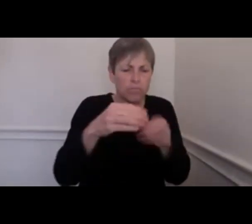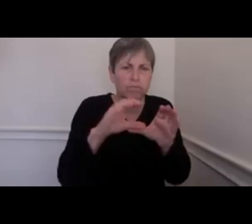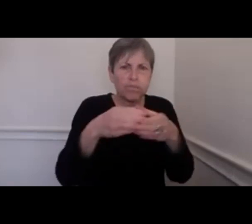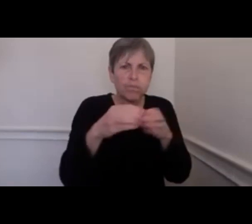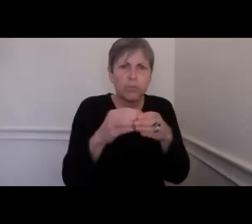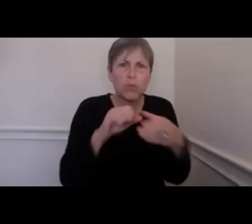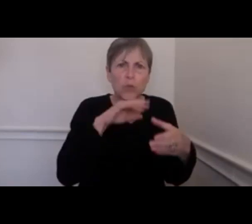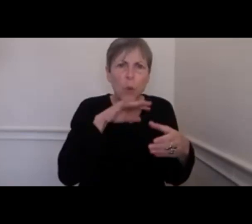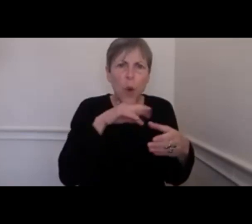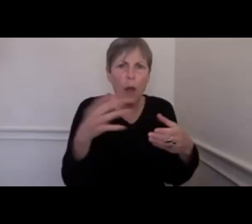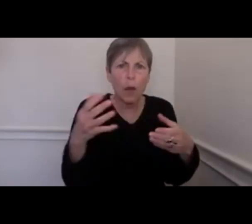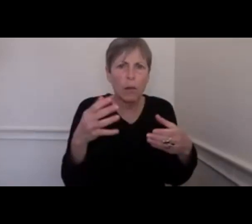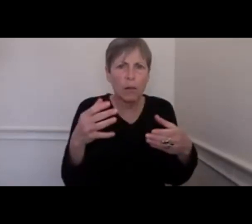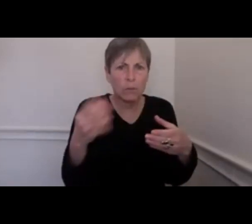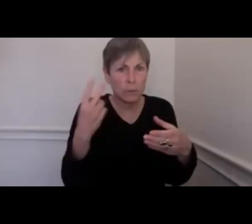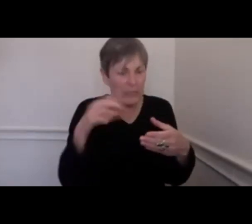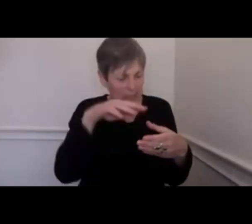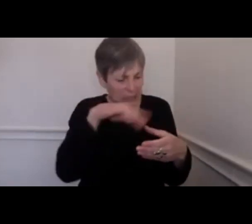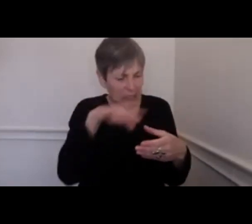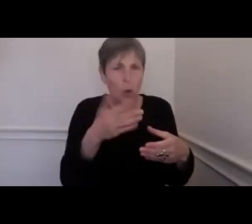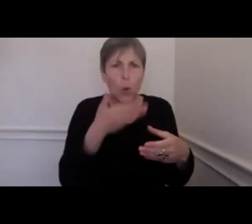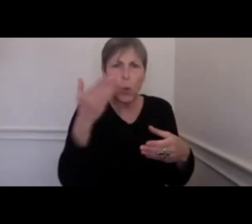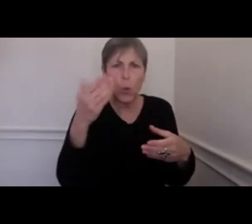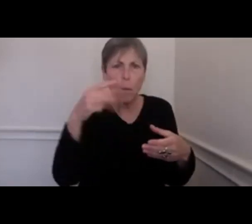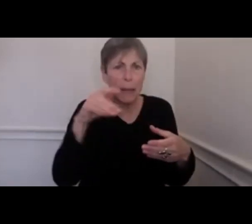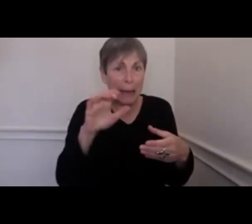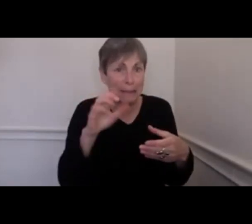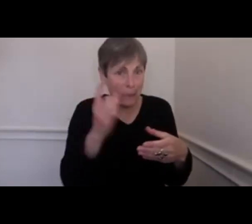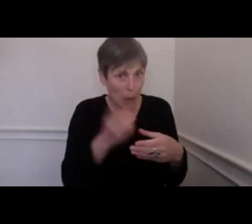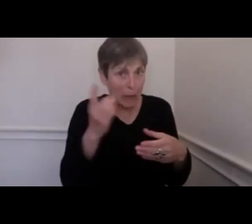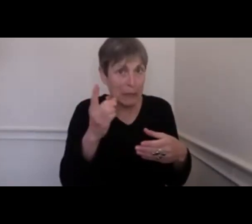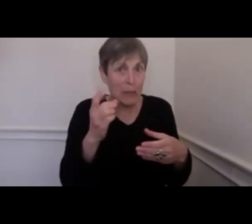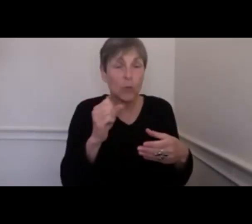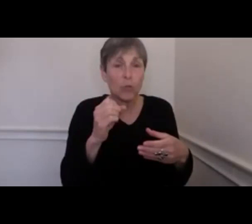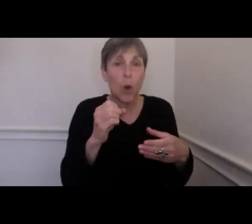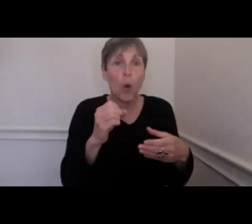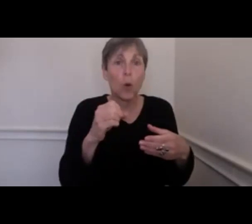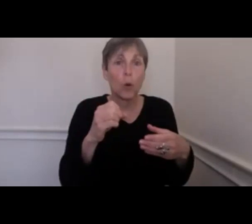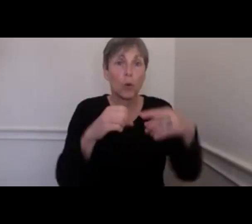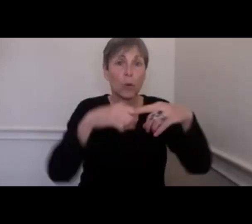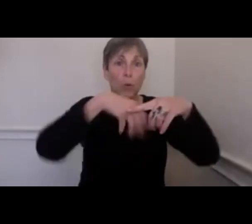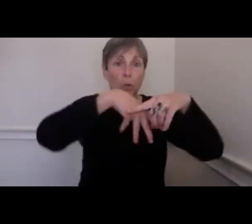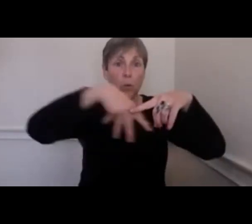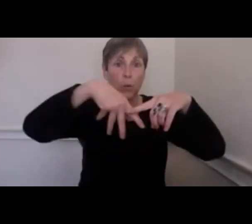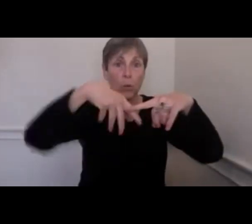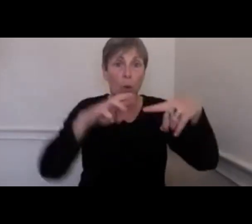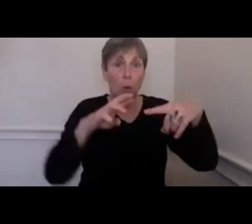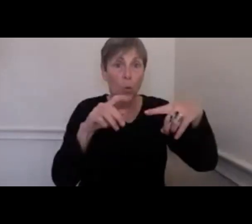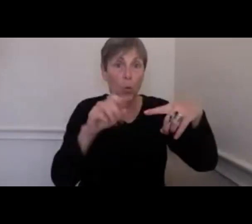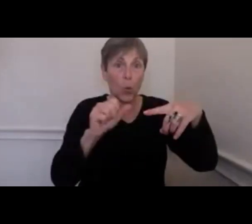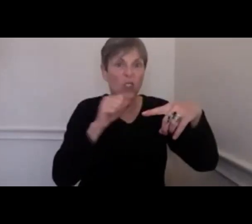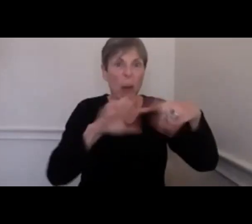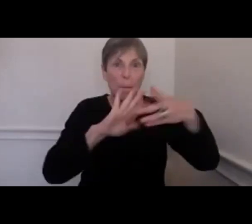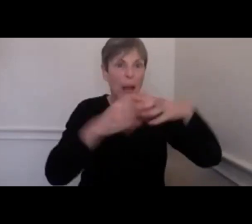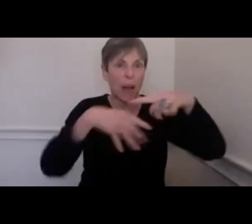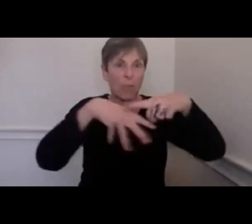without an edge there, without a plastic edge, roots don't get root bound. They, when the roots hit